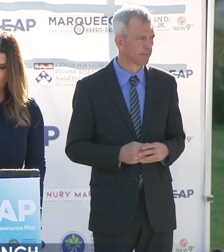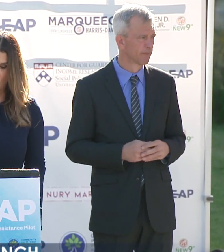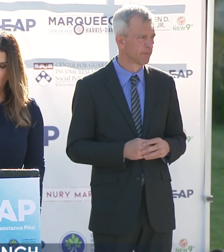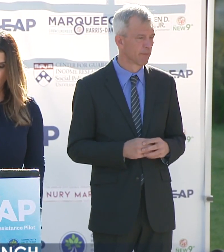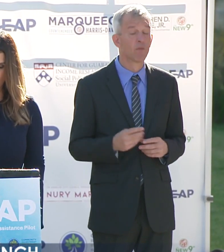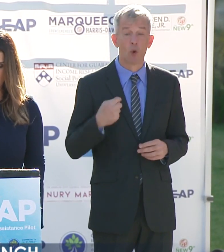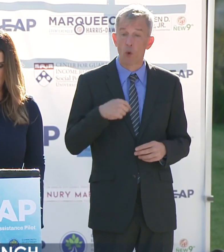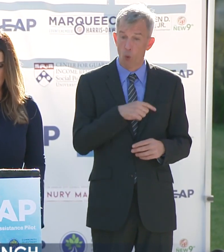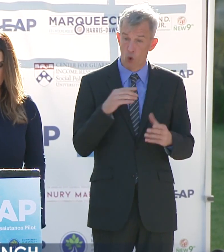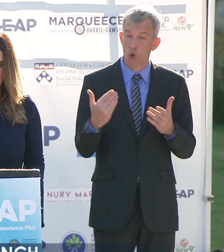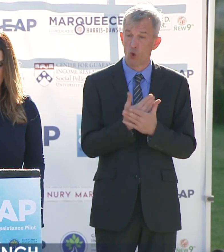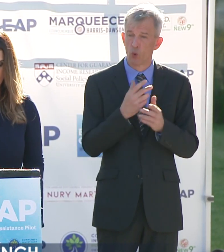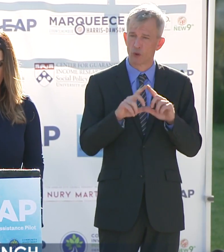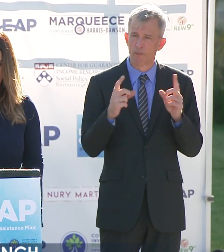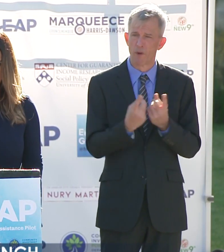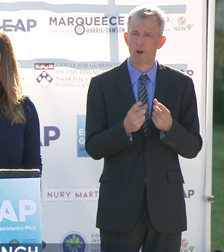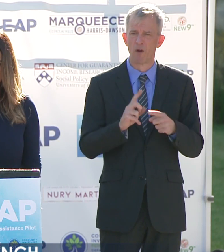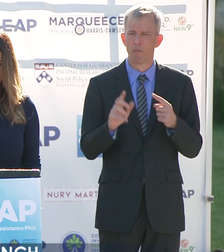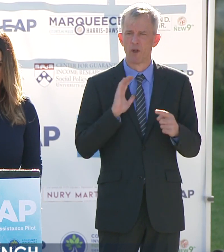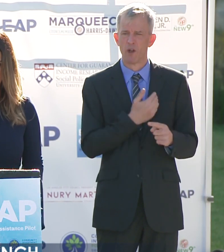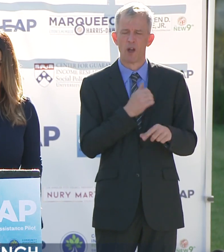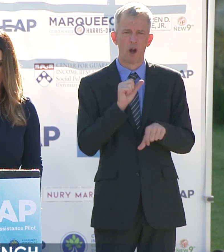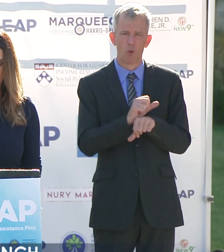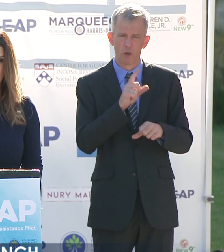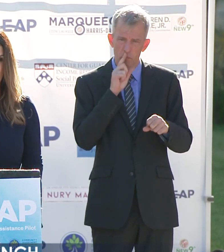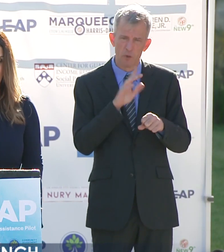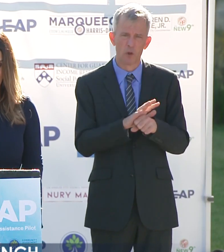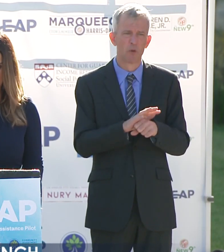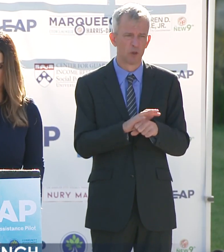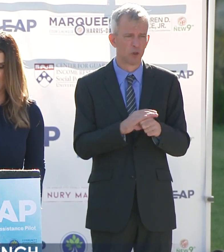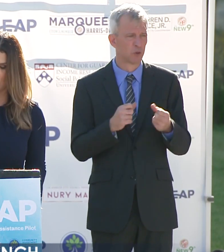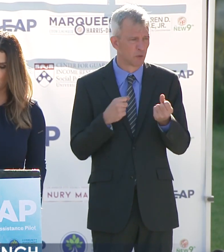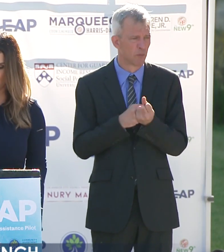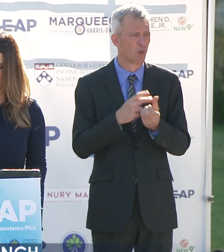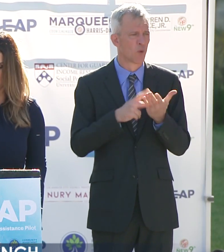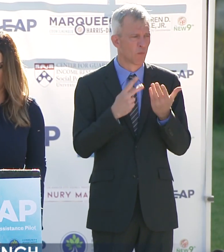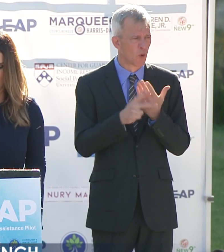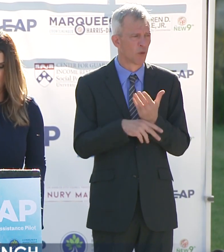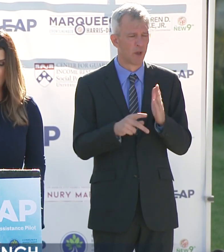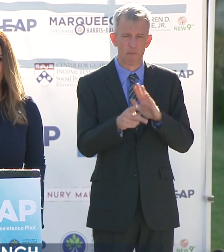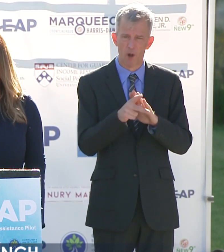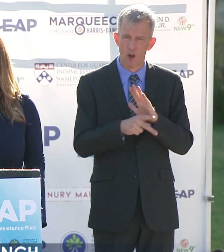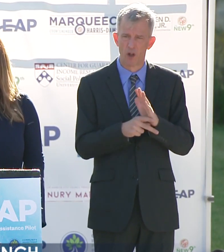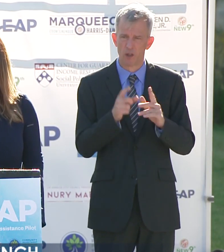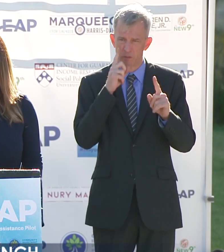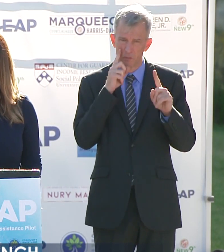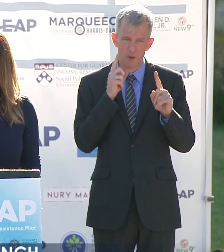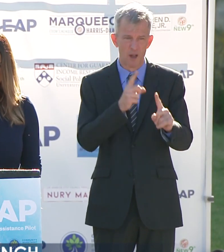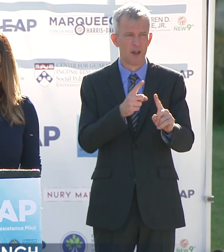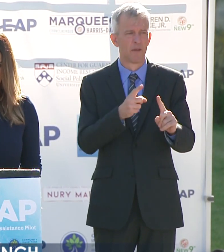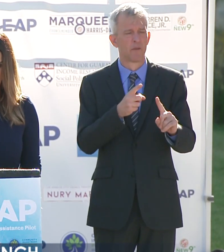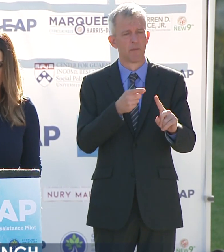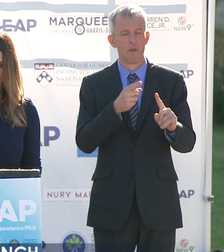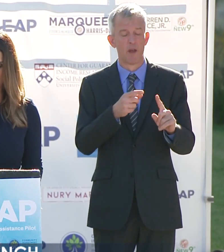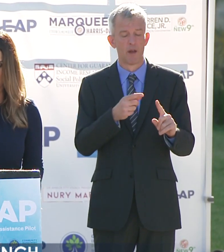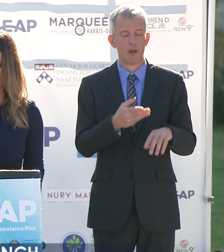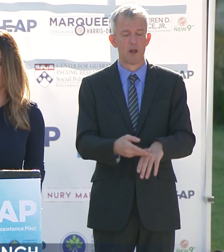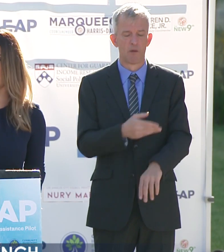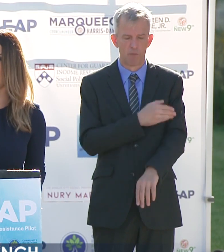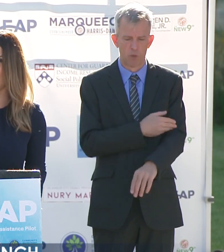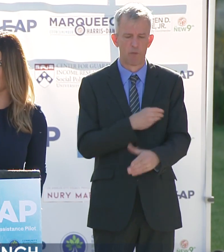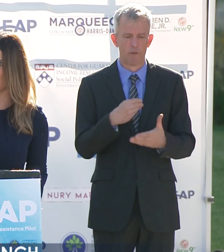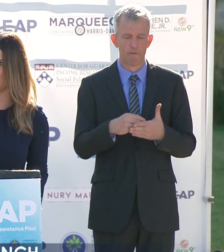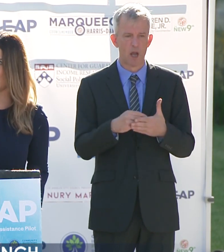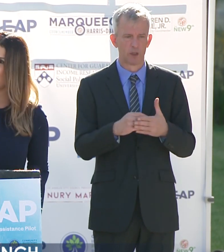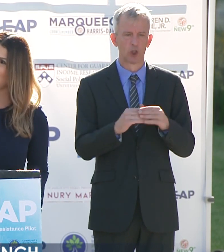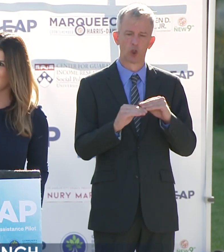department, our work and commitment to advance programs and policies aimed at improving the financial stability of low-income